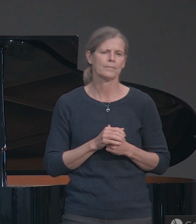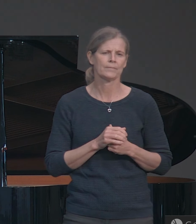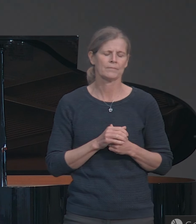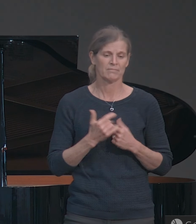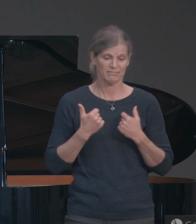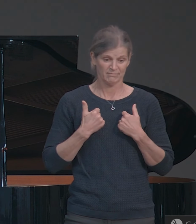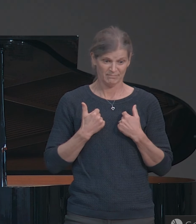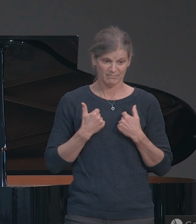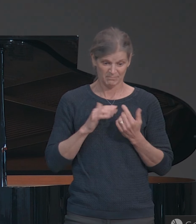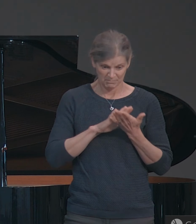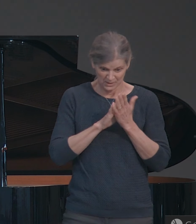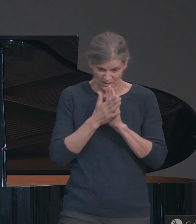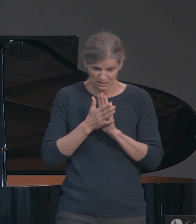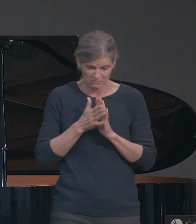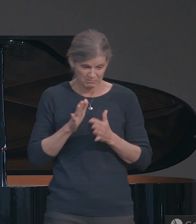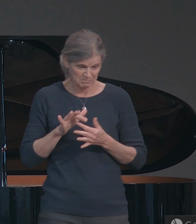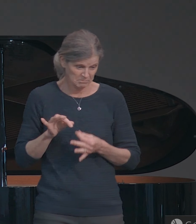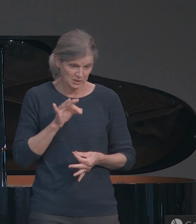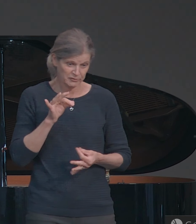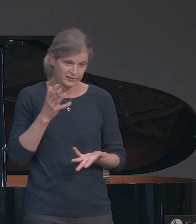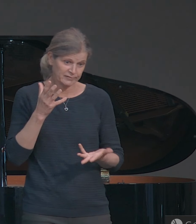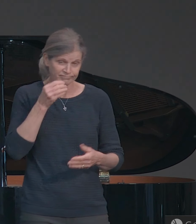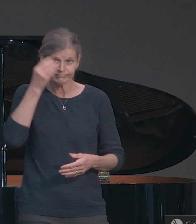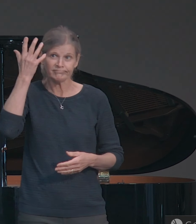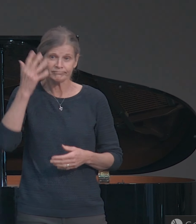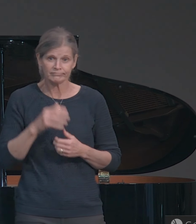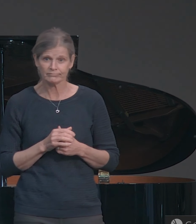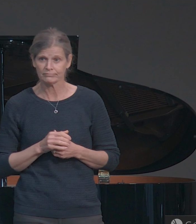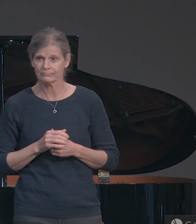Have I become spiritually indifferent?